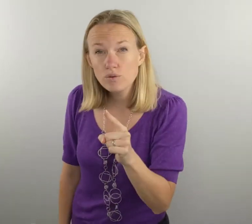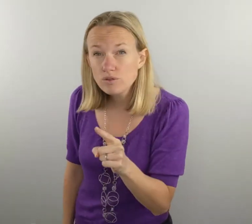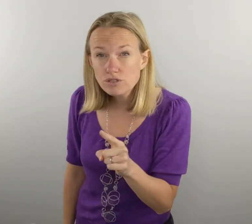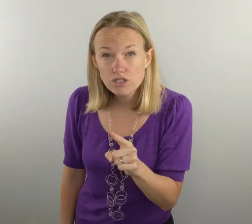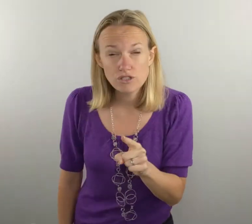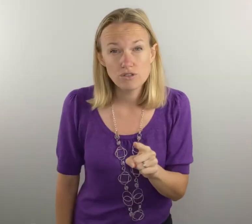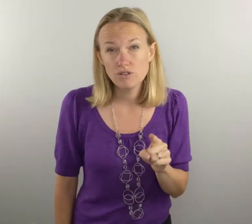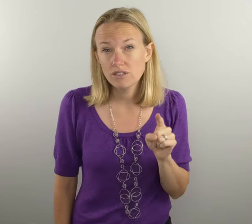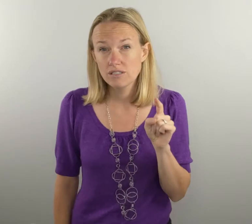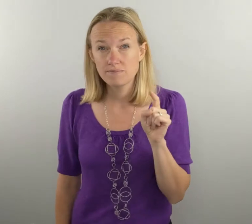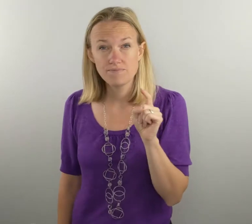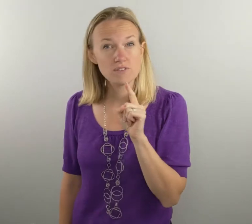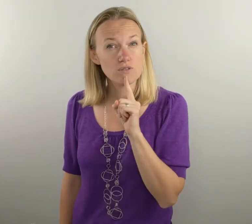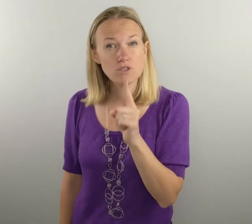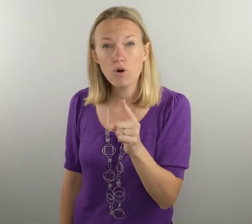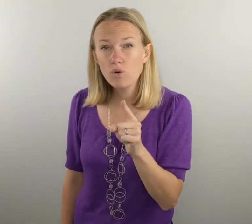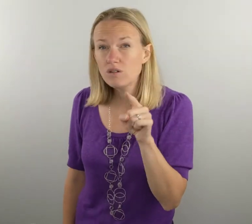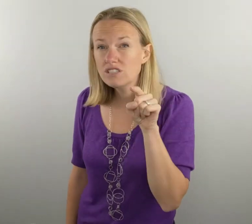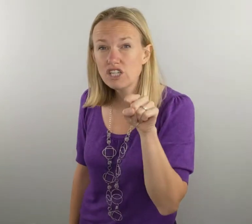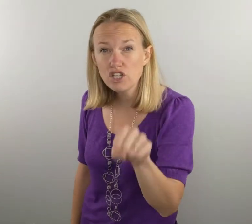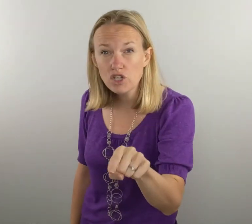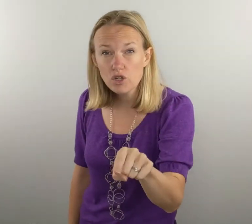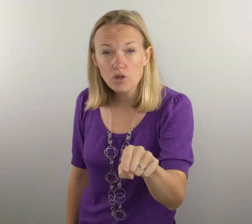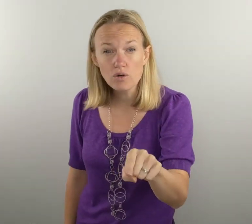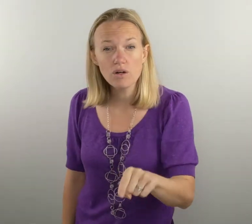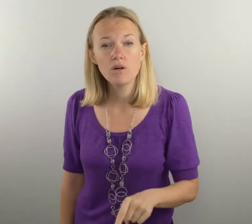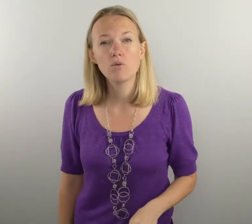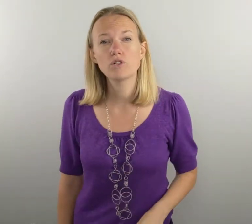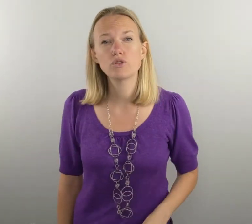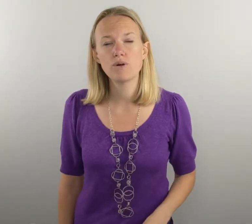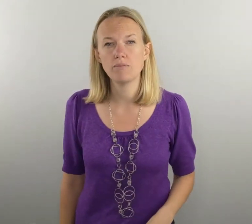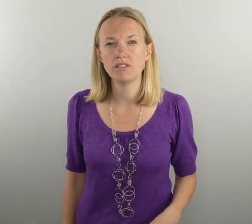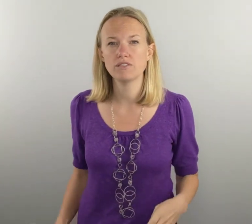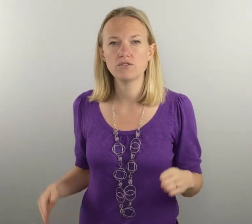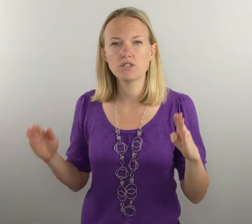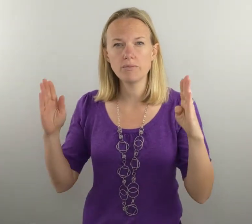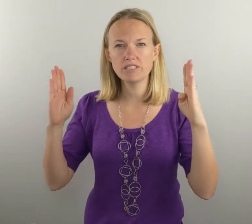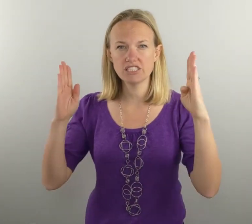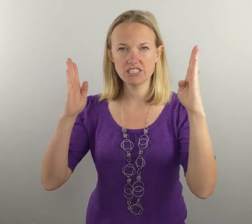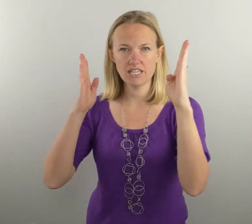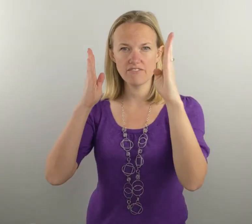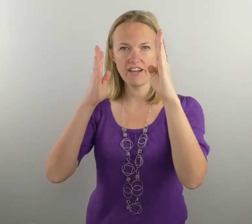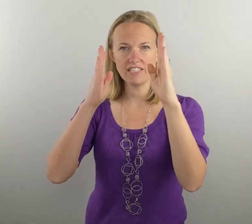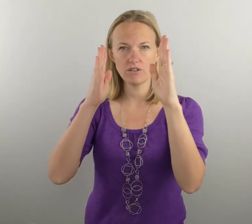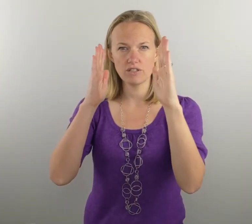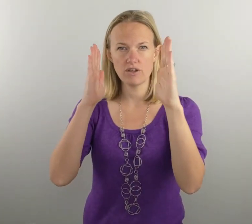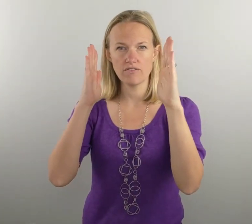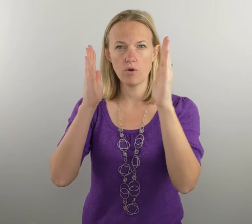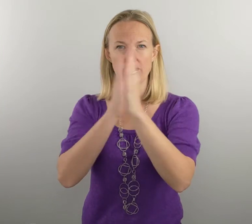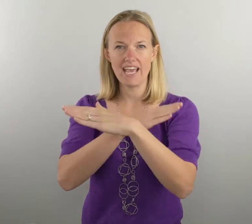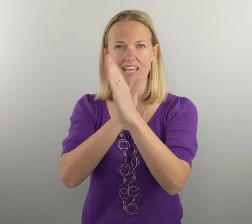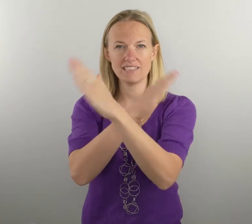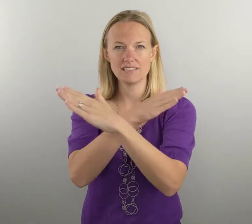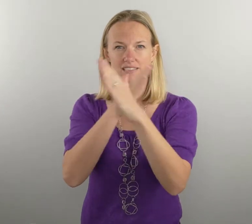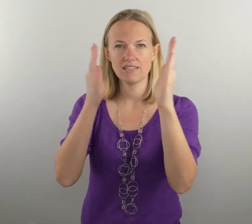told you, so told you were troubled. So troubled is just like fight, only you have open hands,